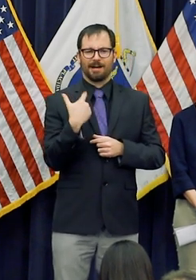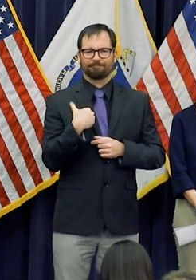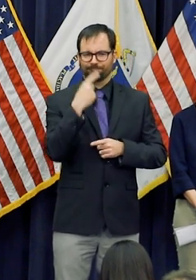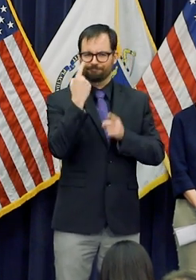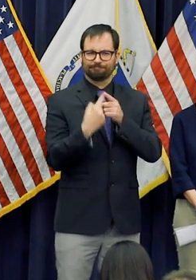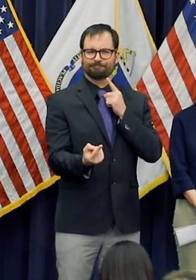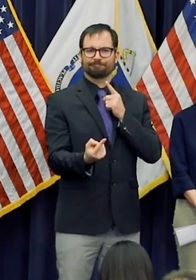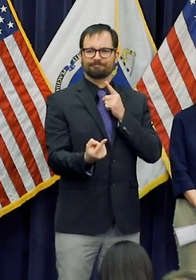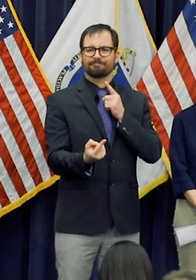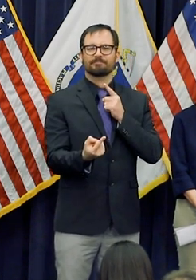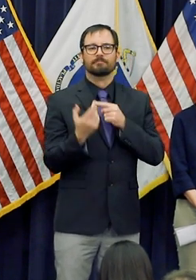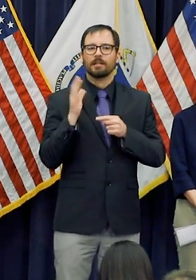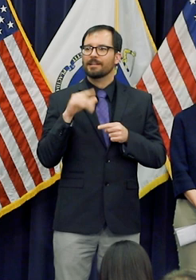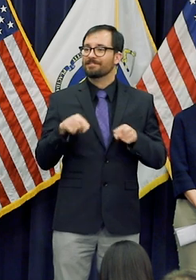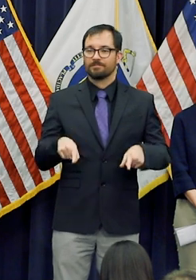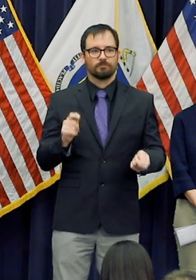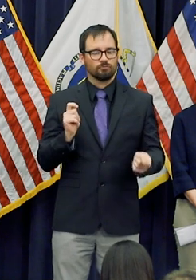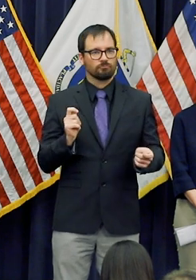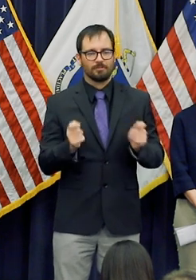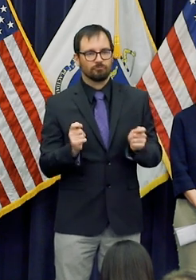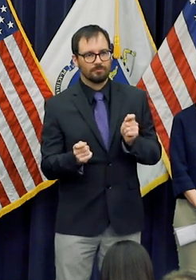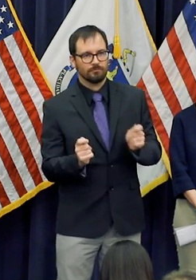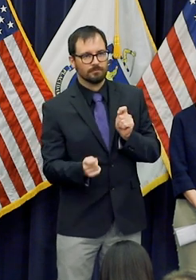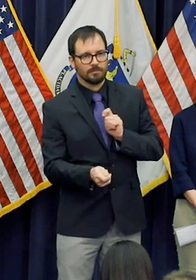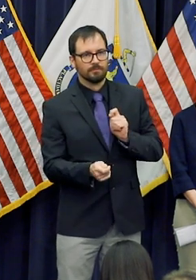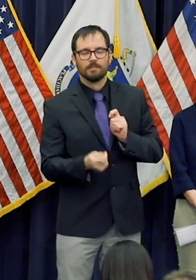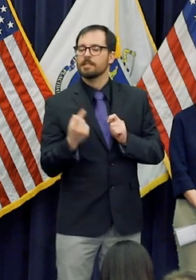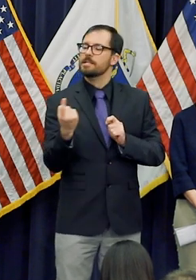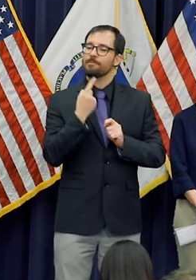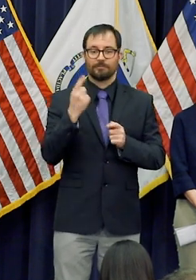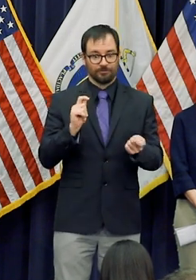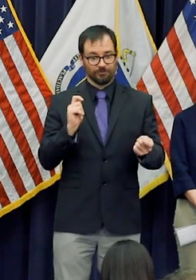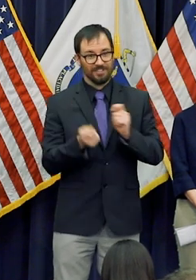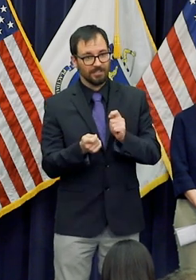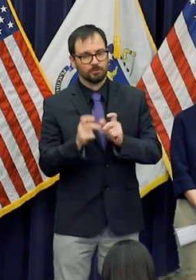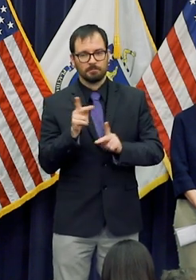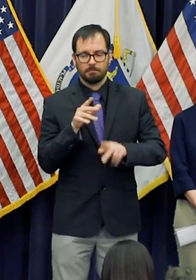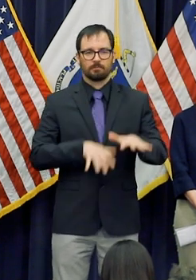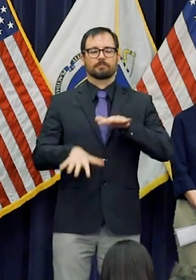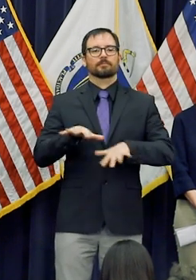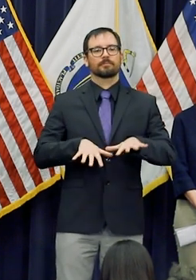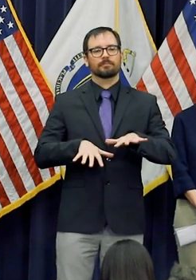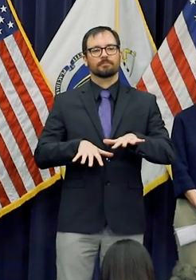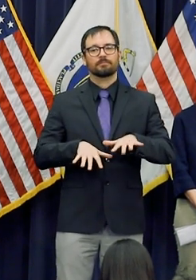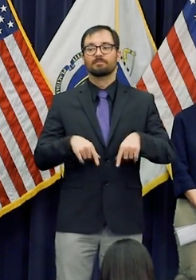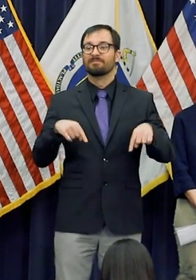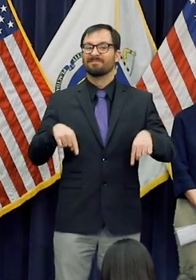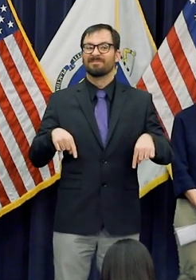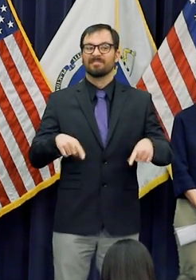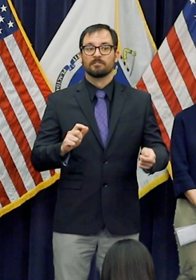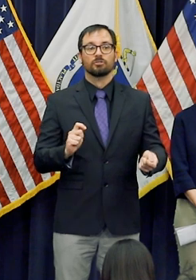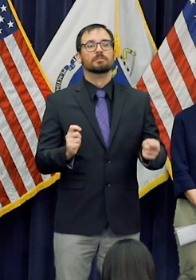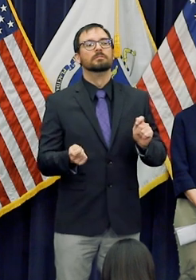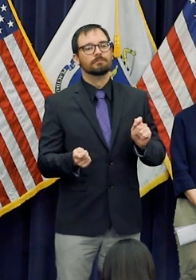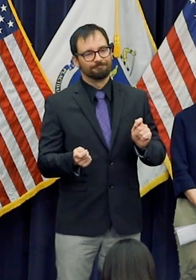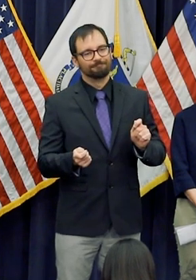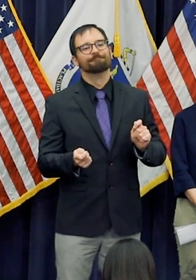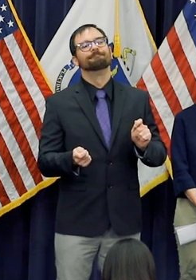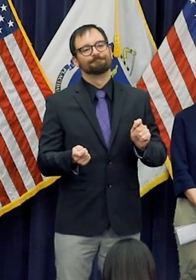of time is jarring under any scenario, and these changes come with financial and health risks on top of